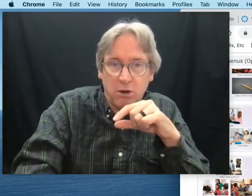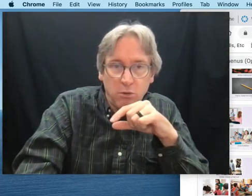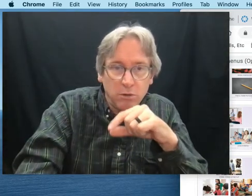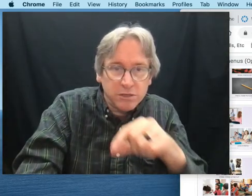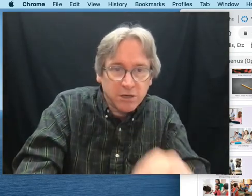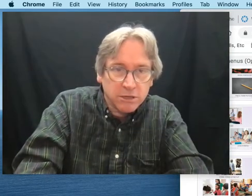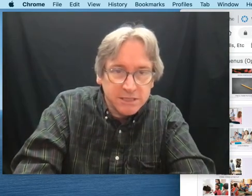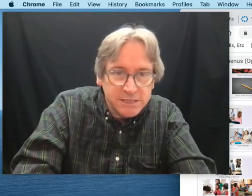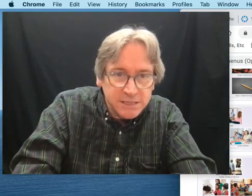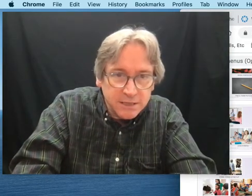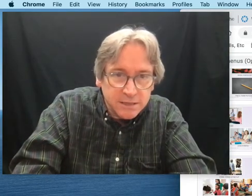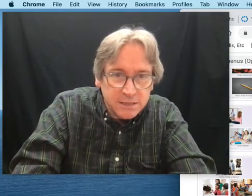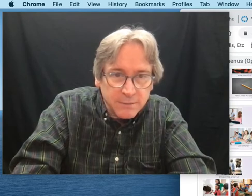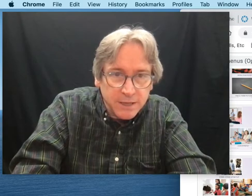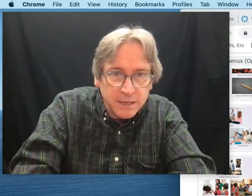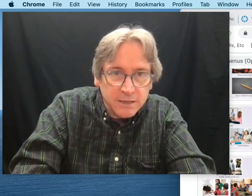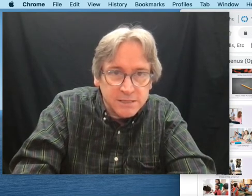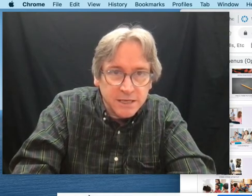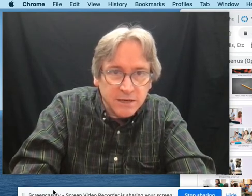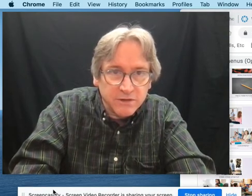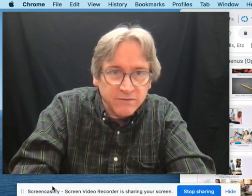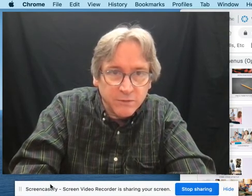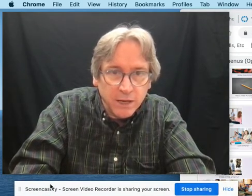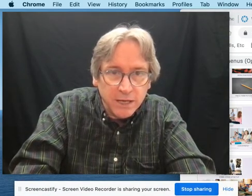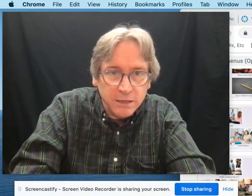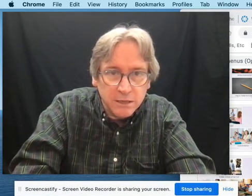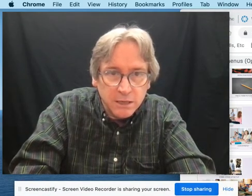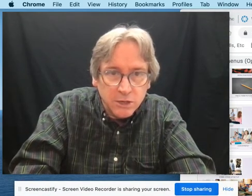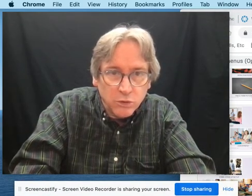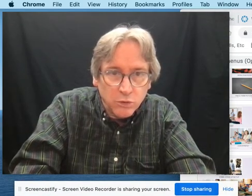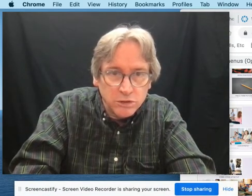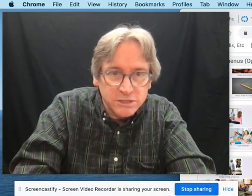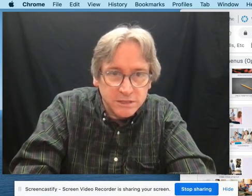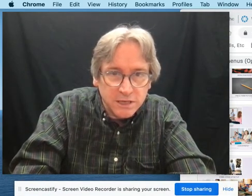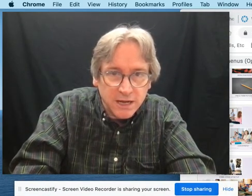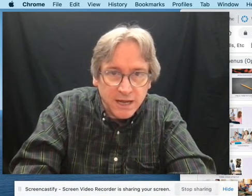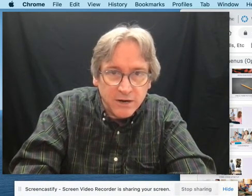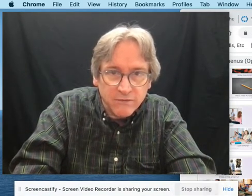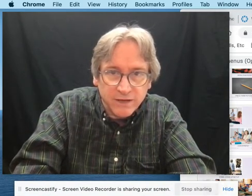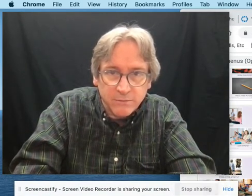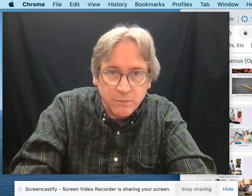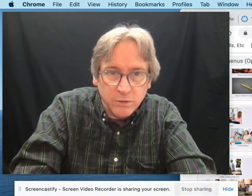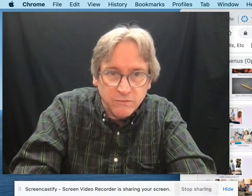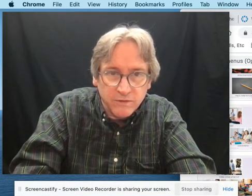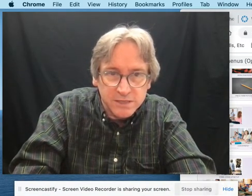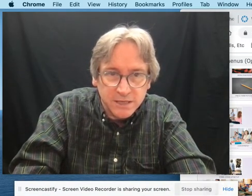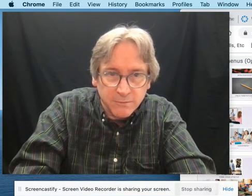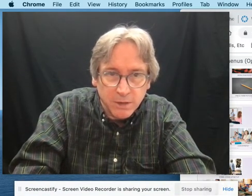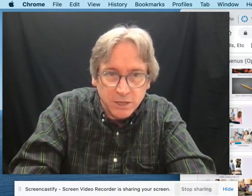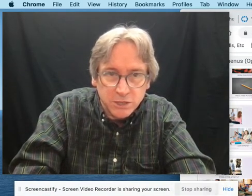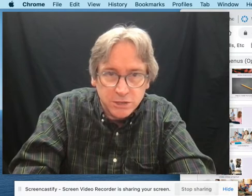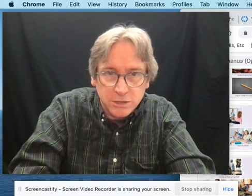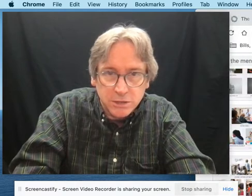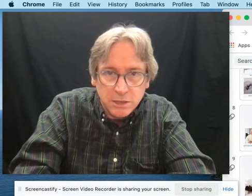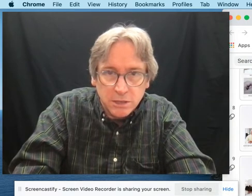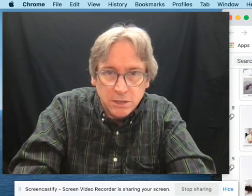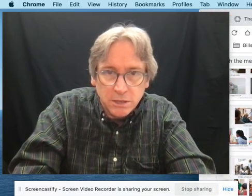Then, it's hard to see this. Let me get this thing out of the way. And I don't know if I can move this thing